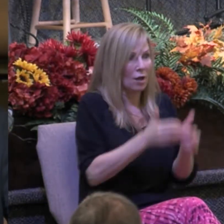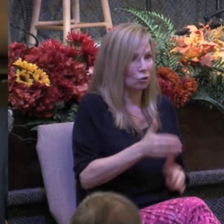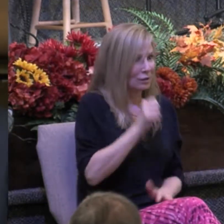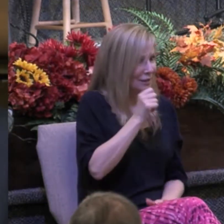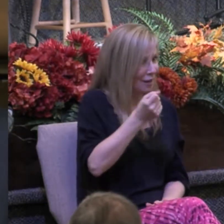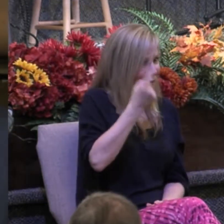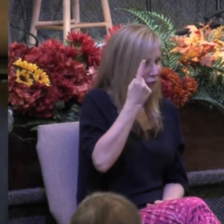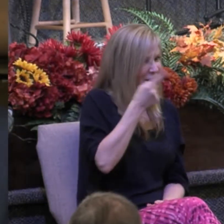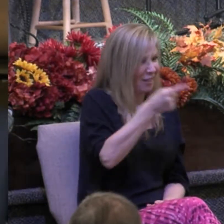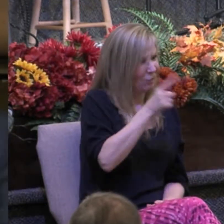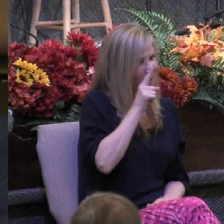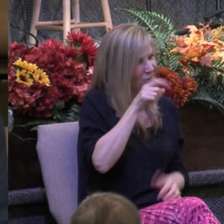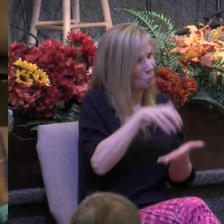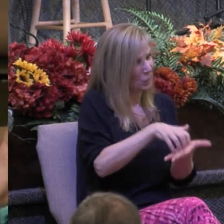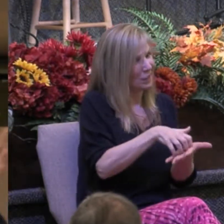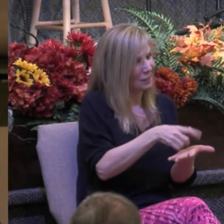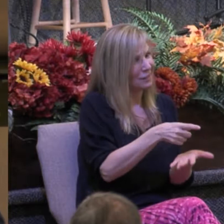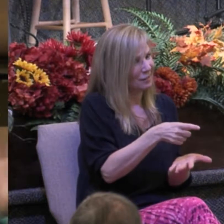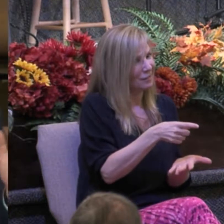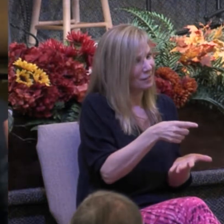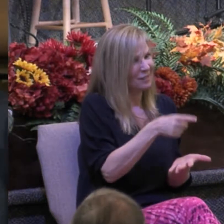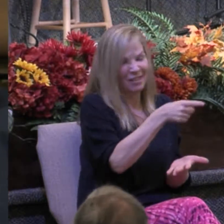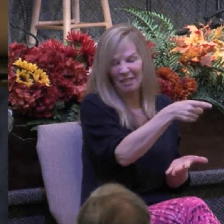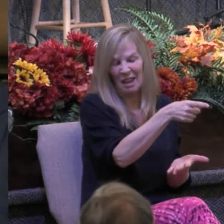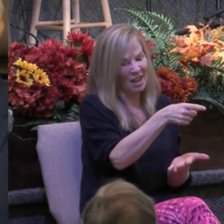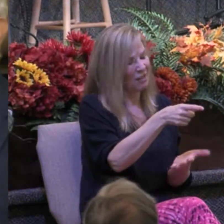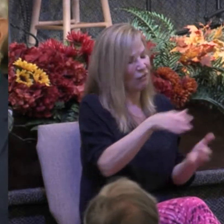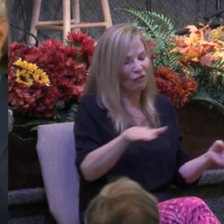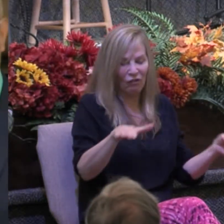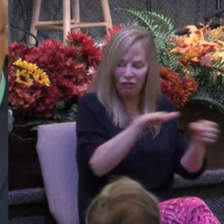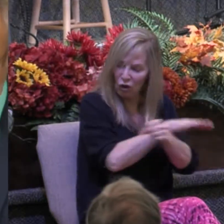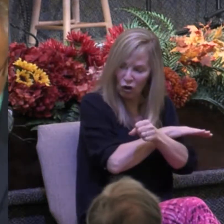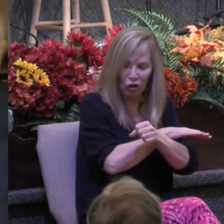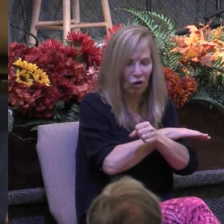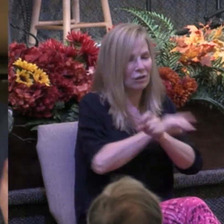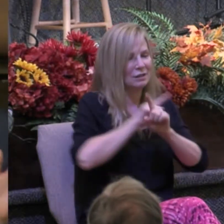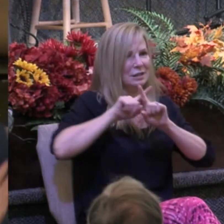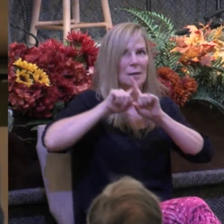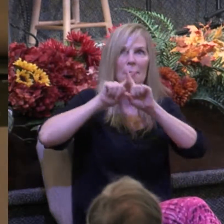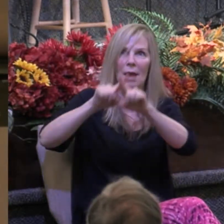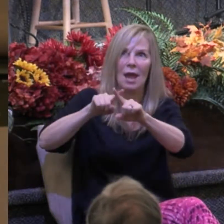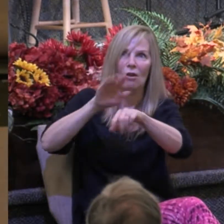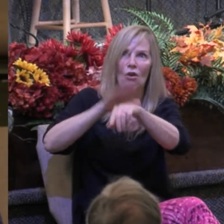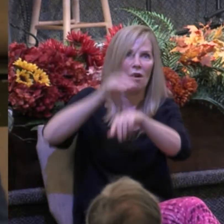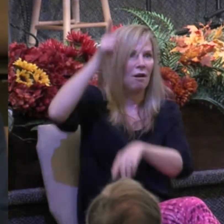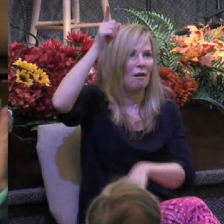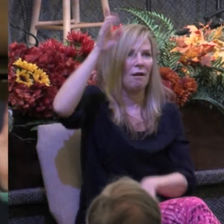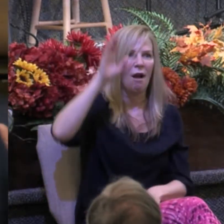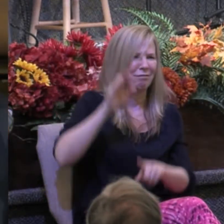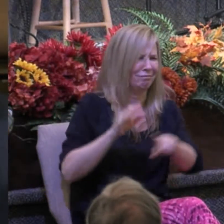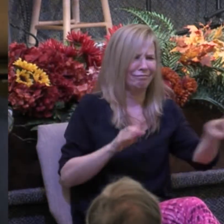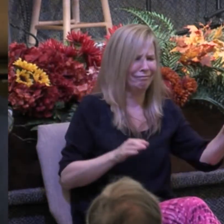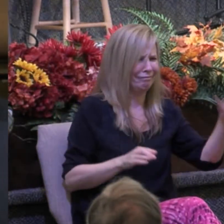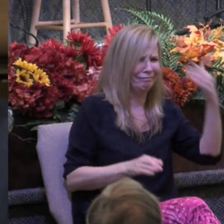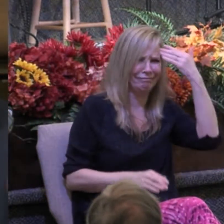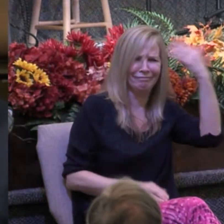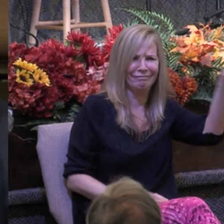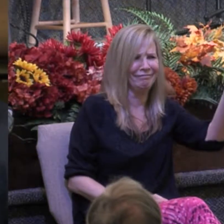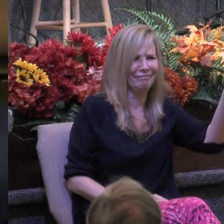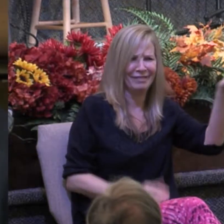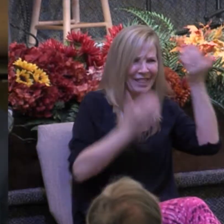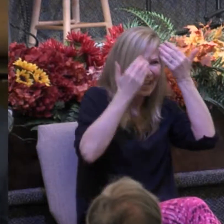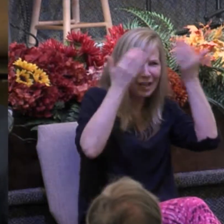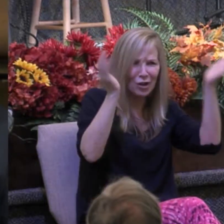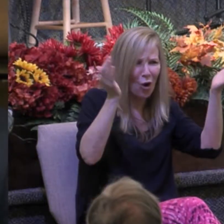were. They didn't understand how utterly dependent they needed to be upon God. They had no clue as to